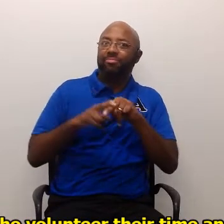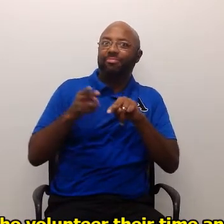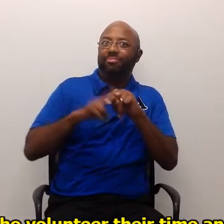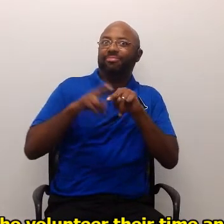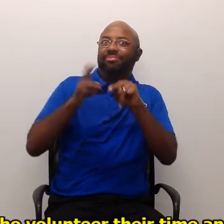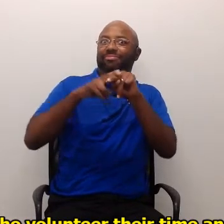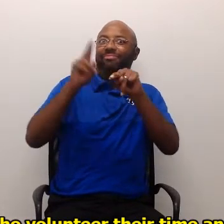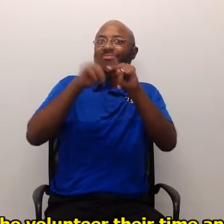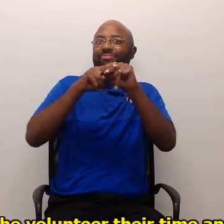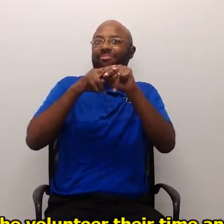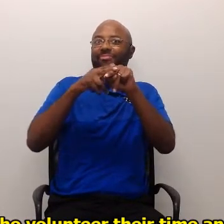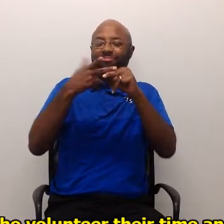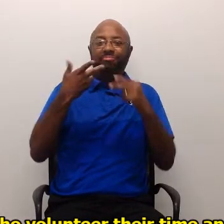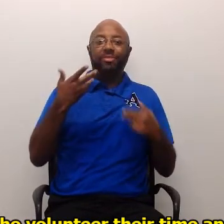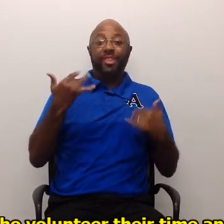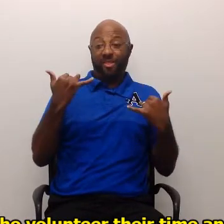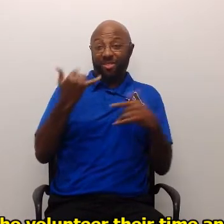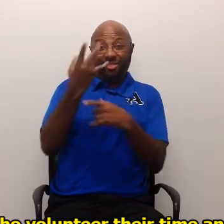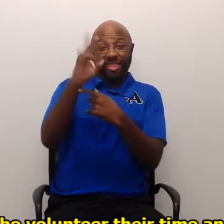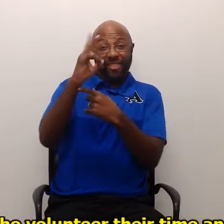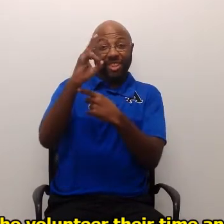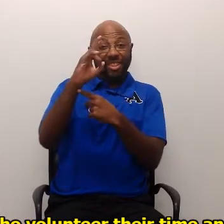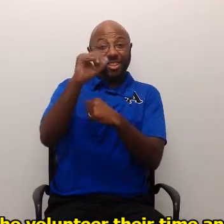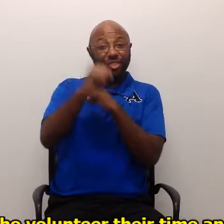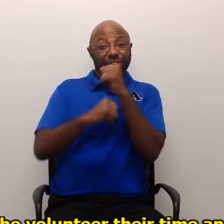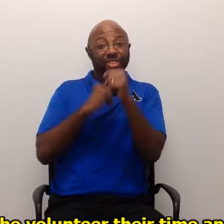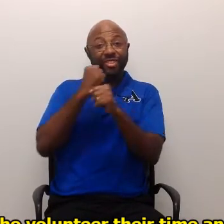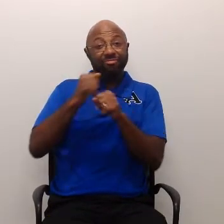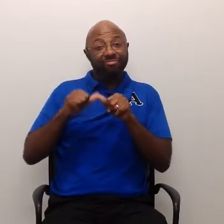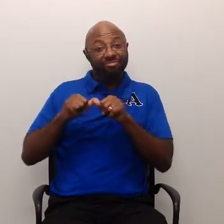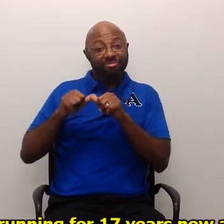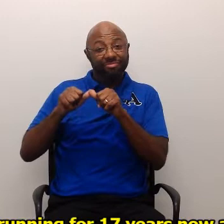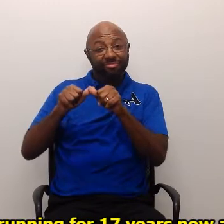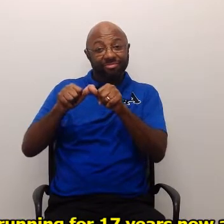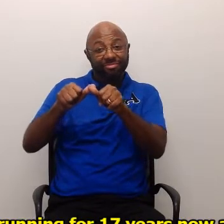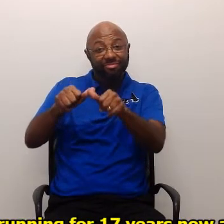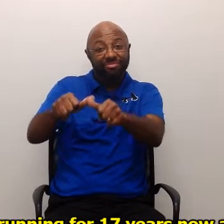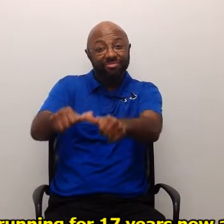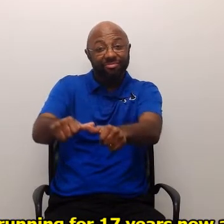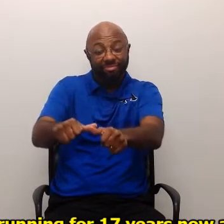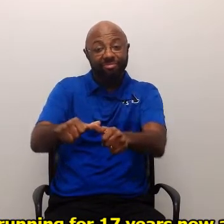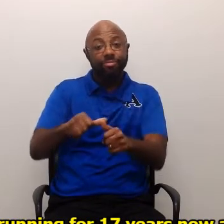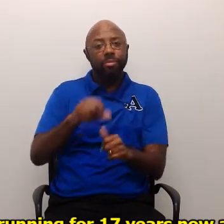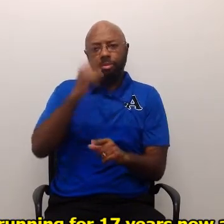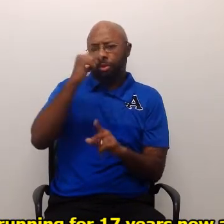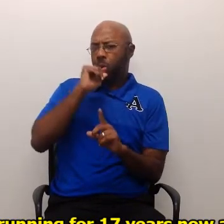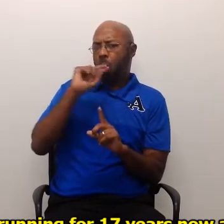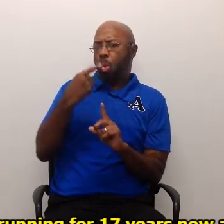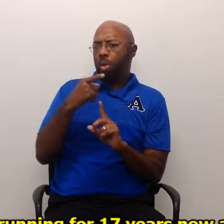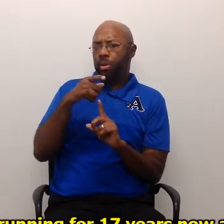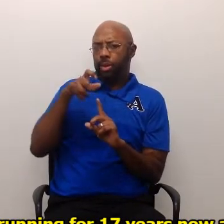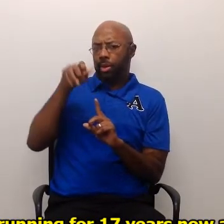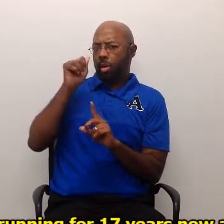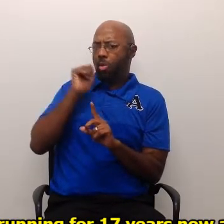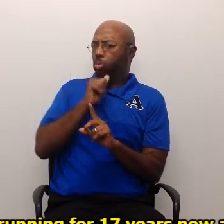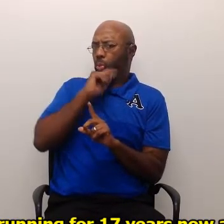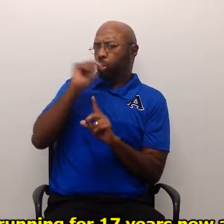come to Arizona to work with us on the camp. The camp has been running for 17 years